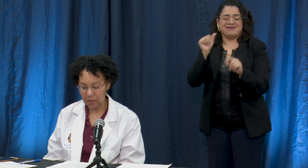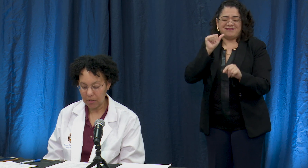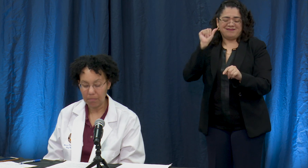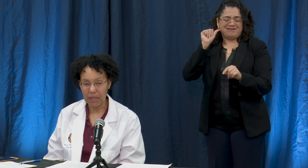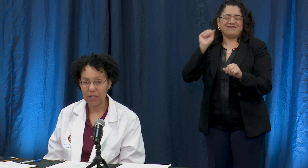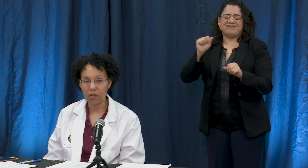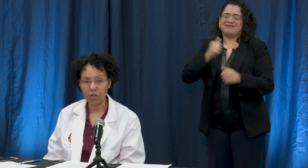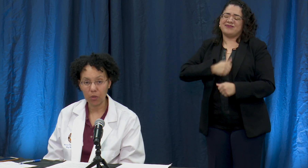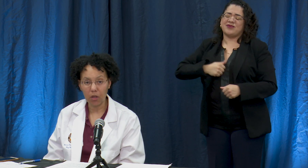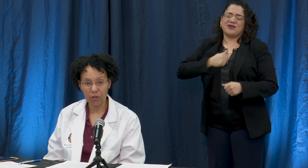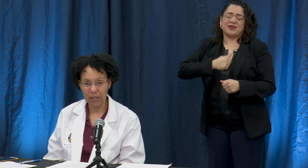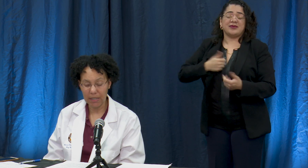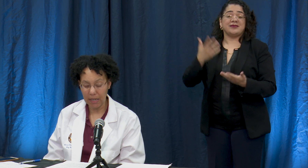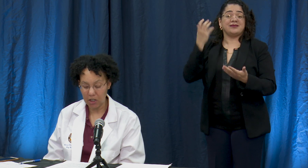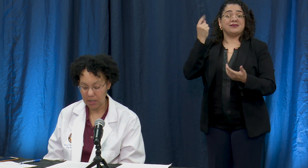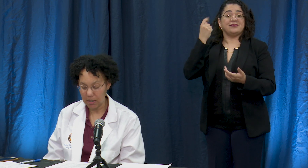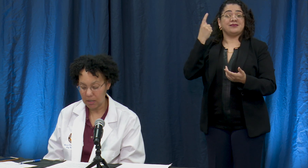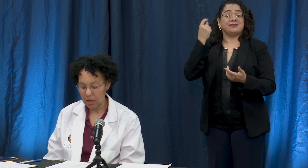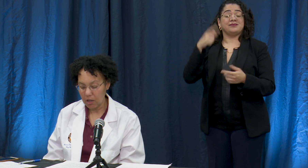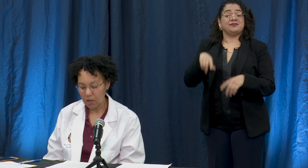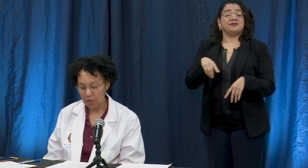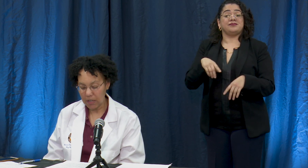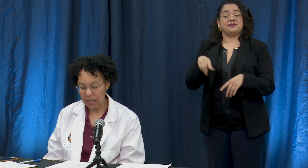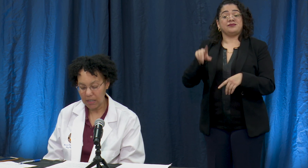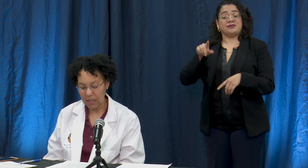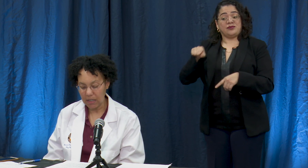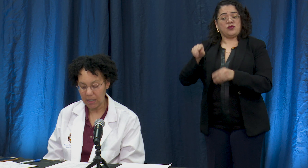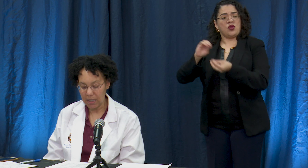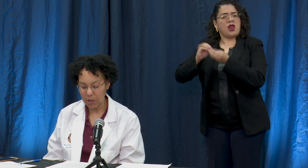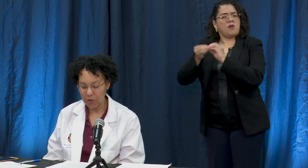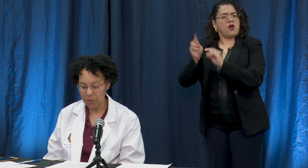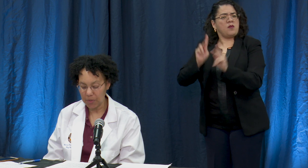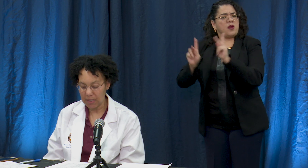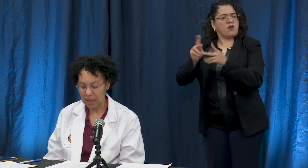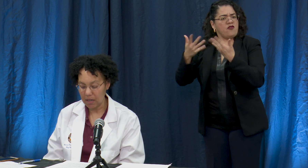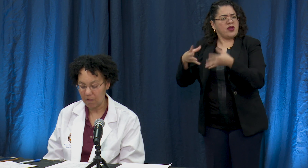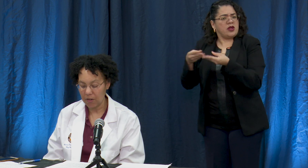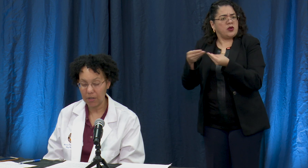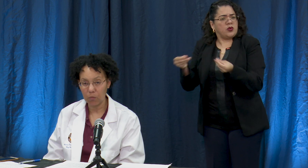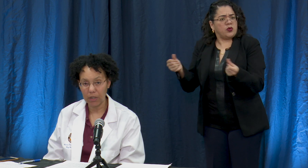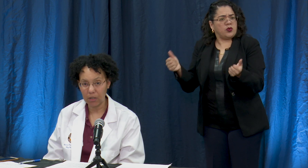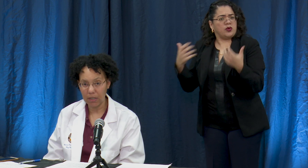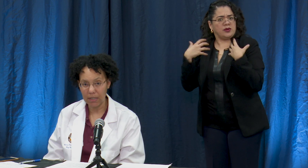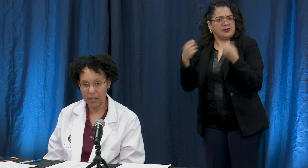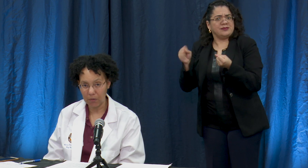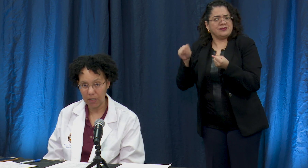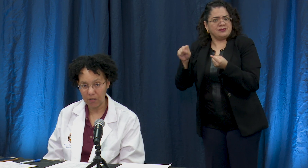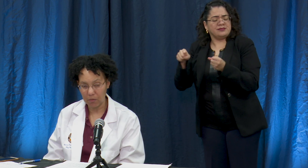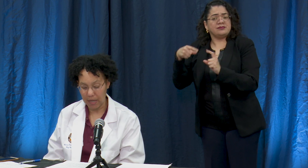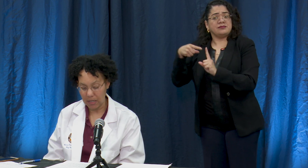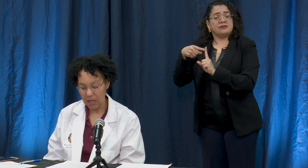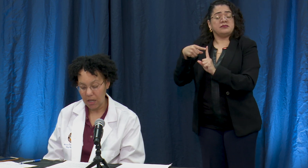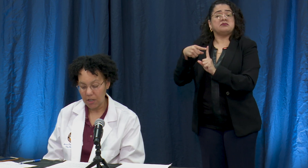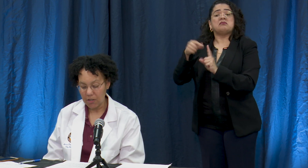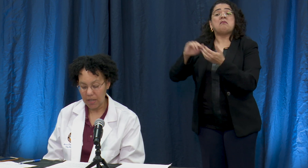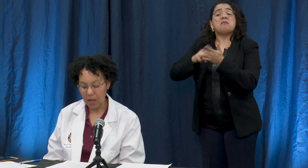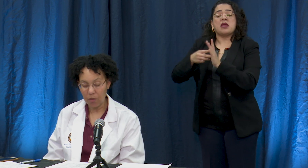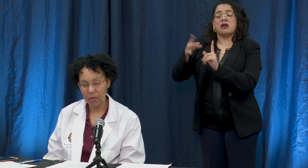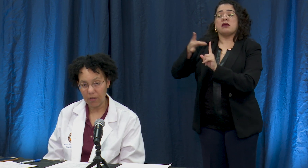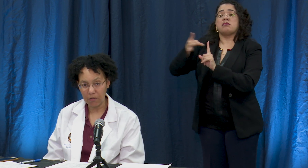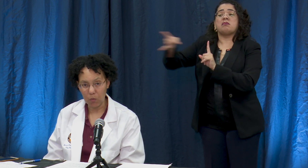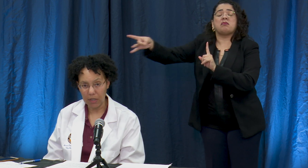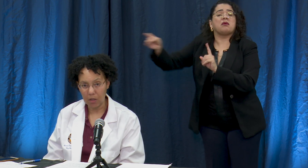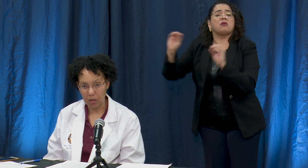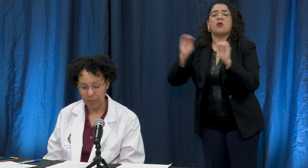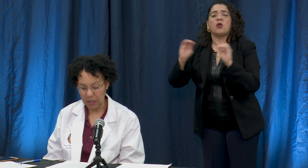been cleared, meaning they're no longer contagious, COVID-19 continues to present a very real and serious threat to the